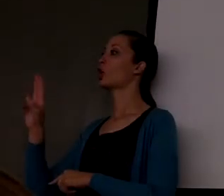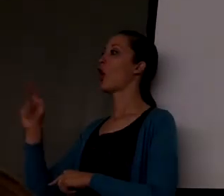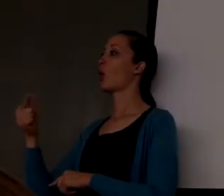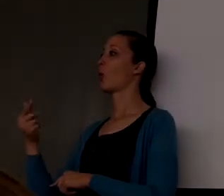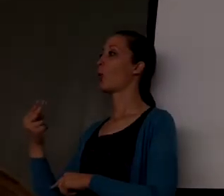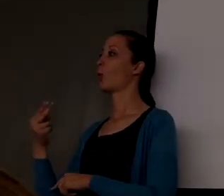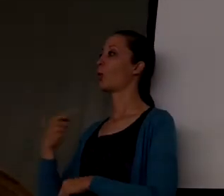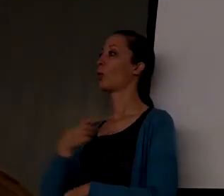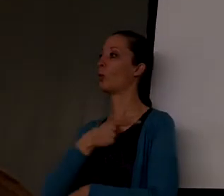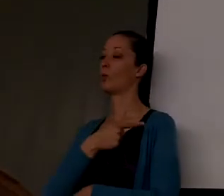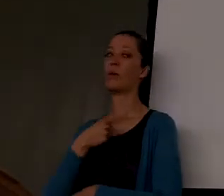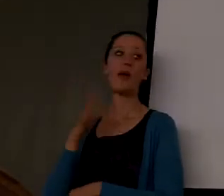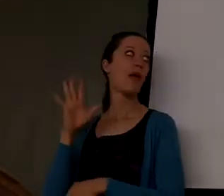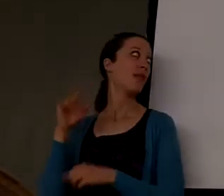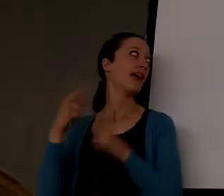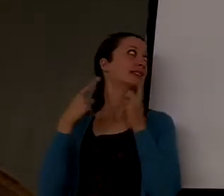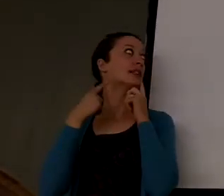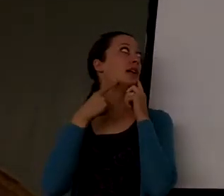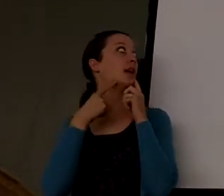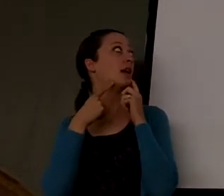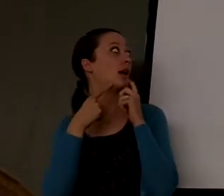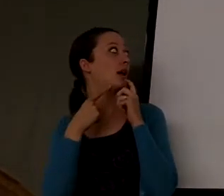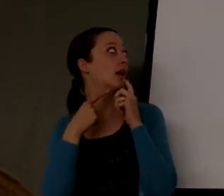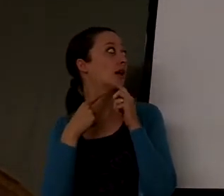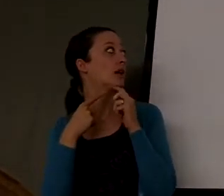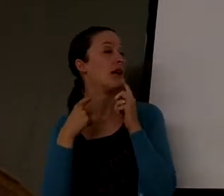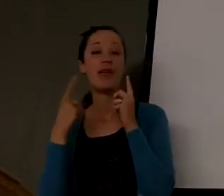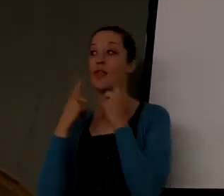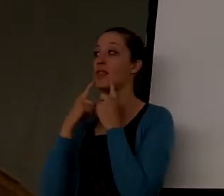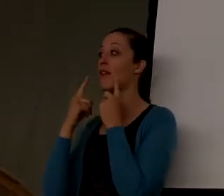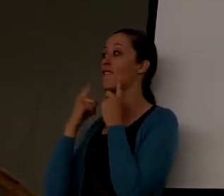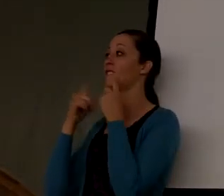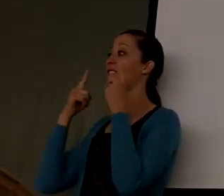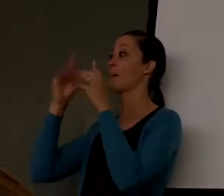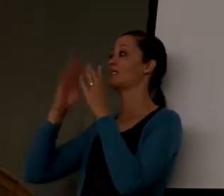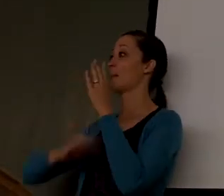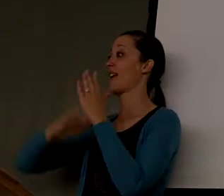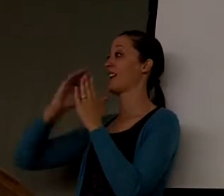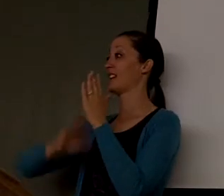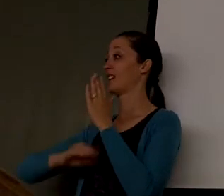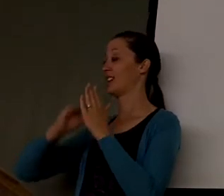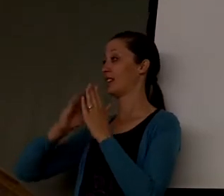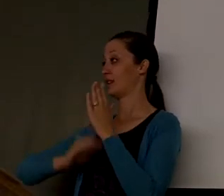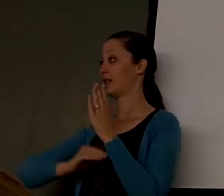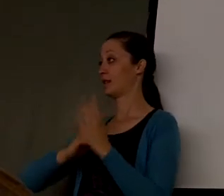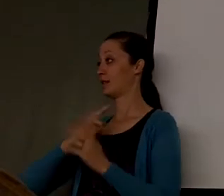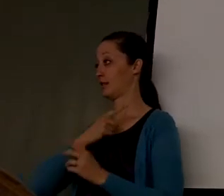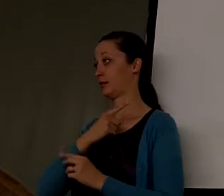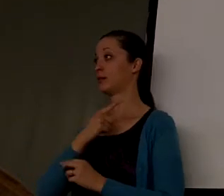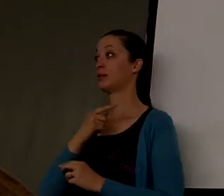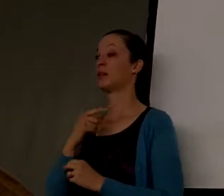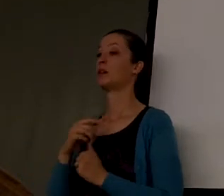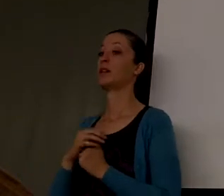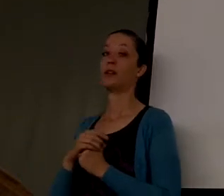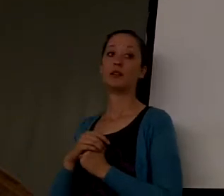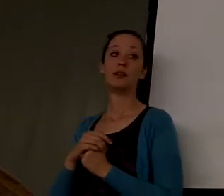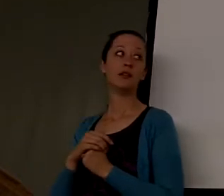the famous monk painting, The Scream, and it's the one